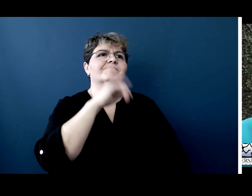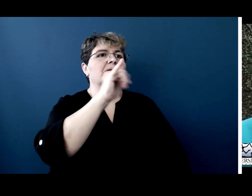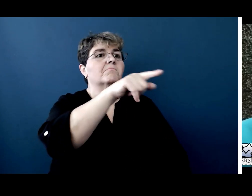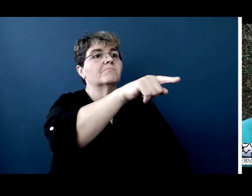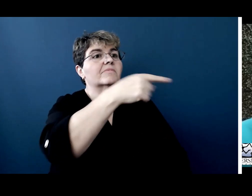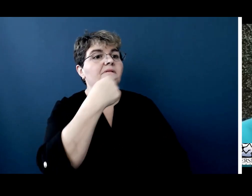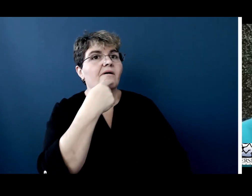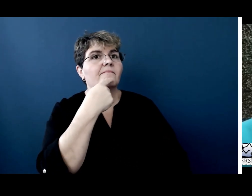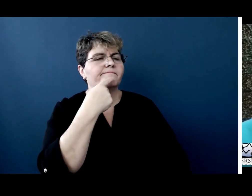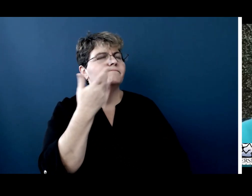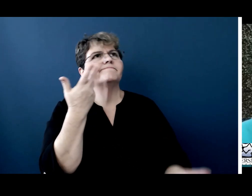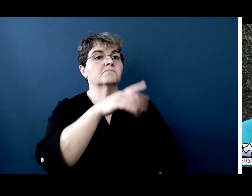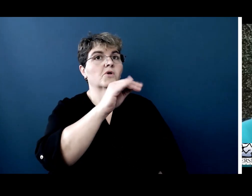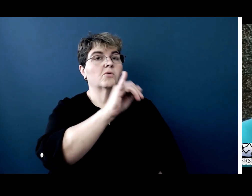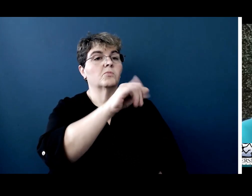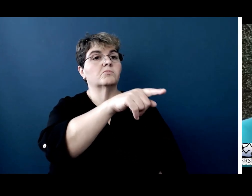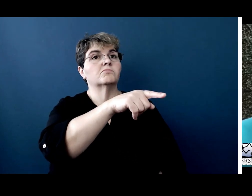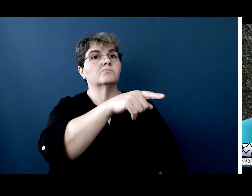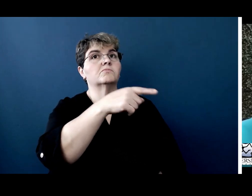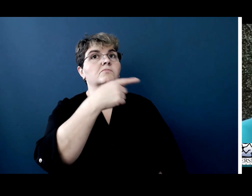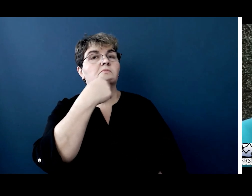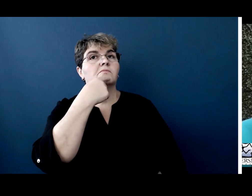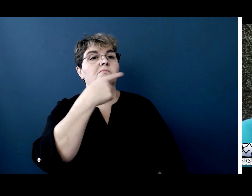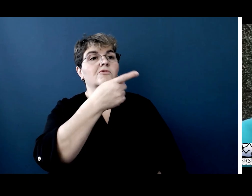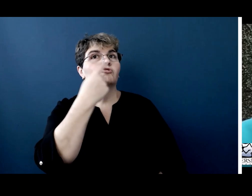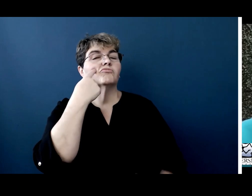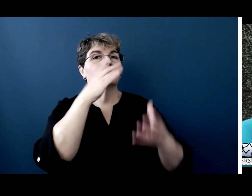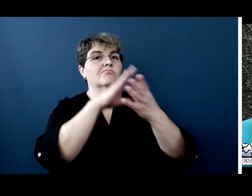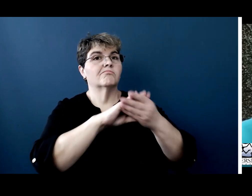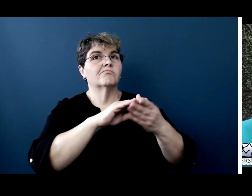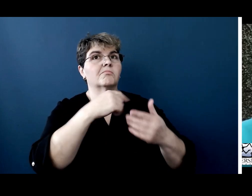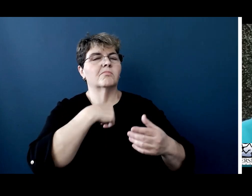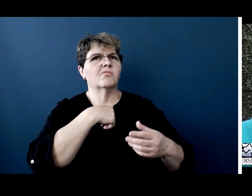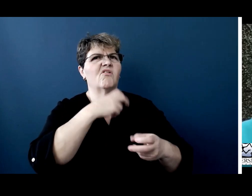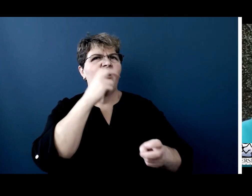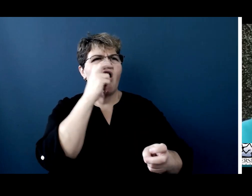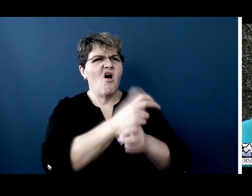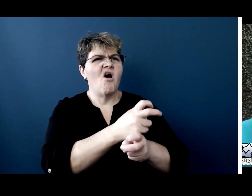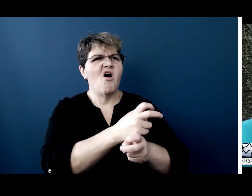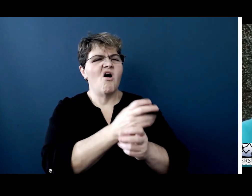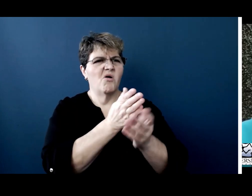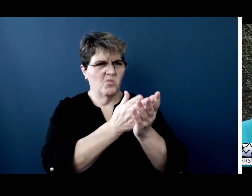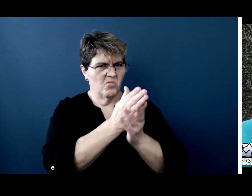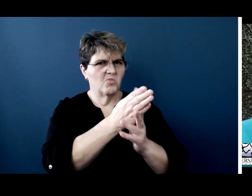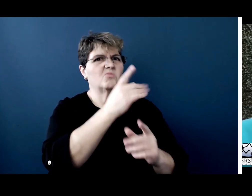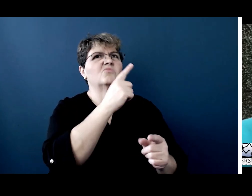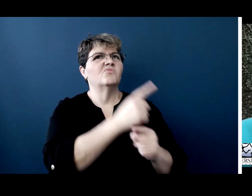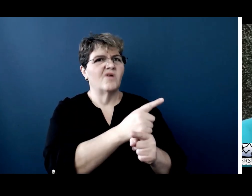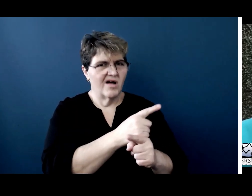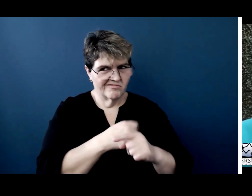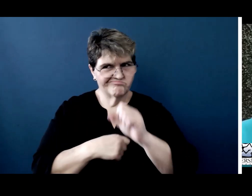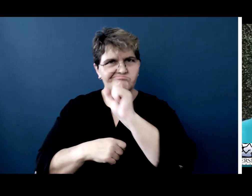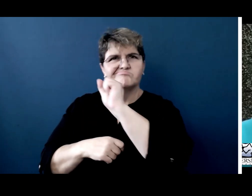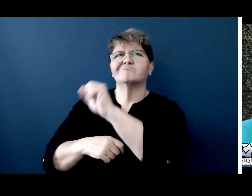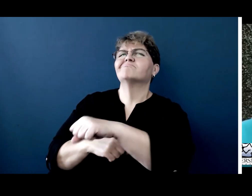thing to talk about. and I know it's just like you said, saying to me now, it's like a tough thing to do, Mhm. but